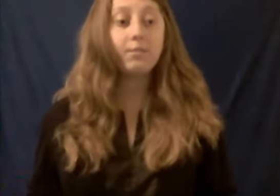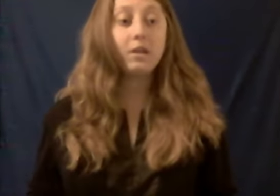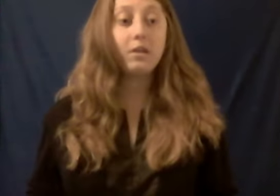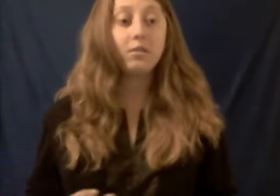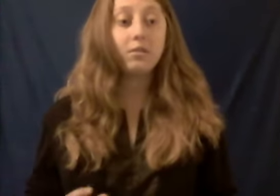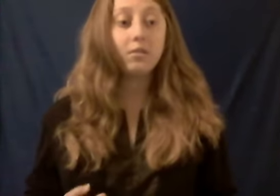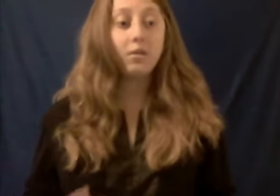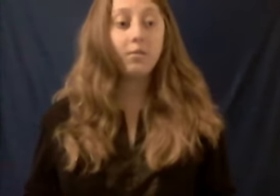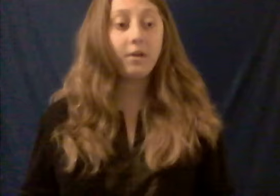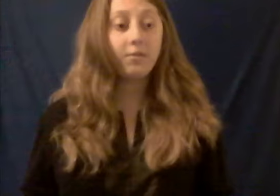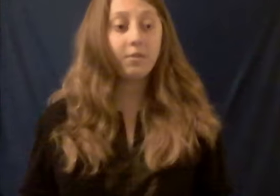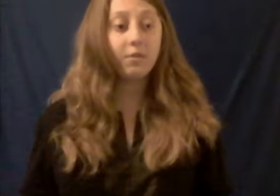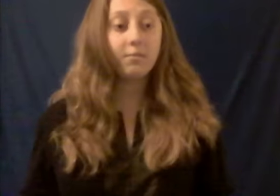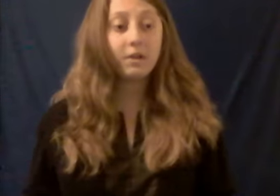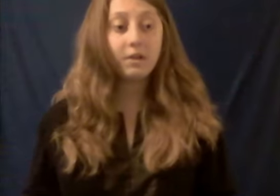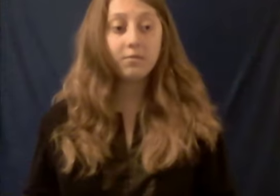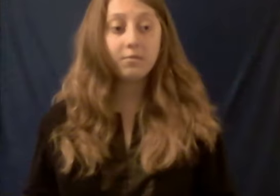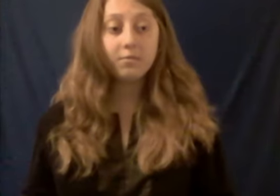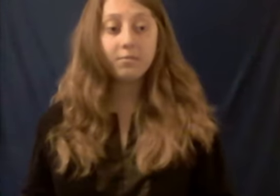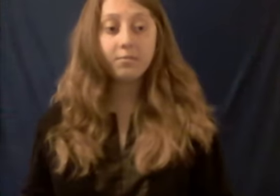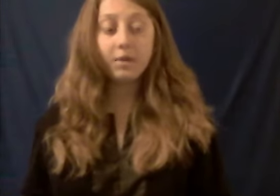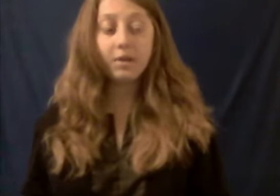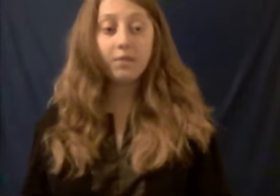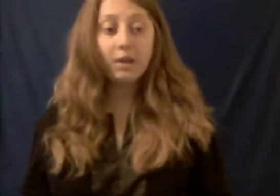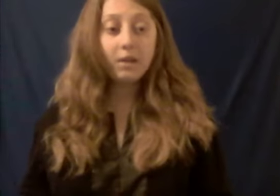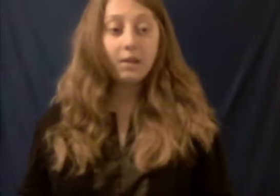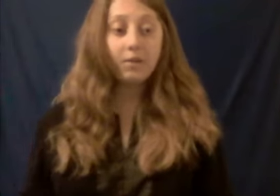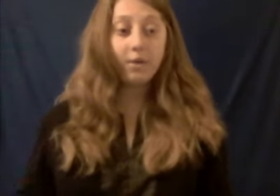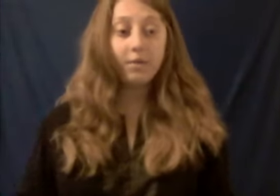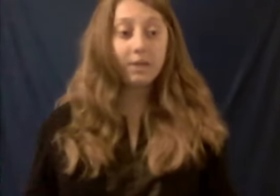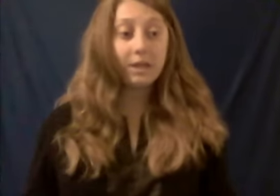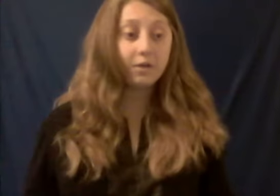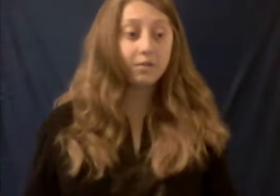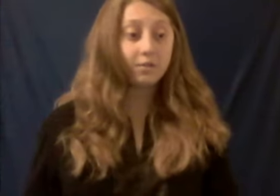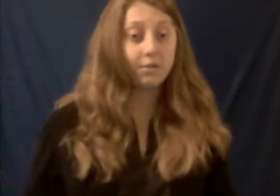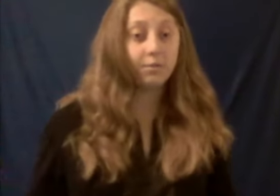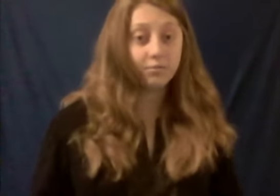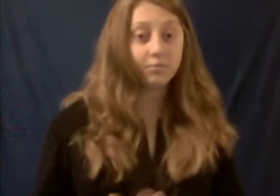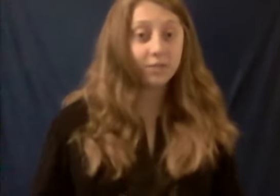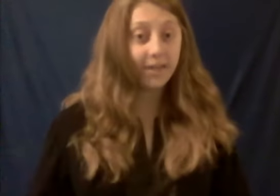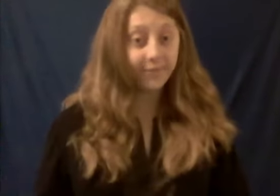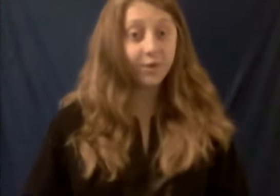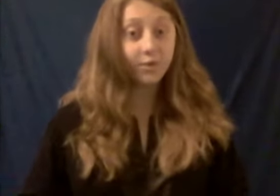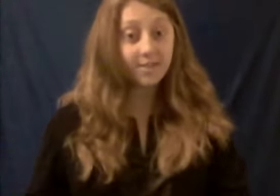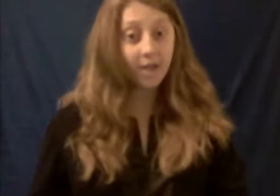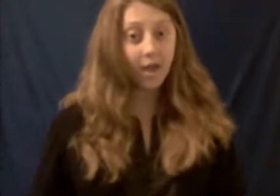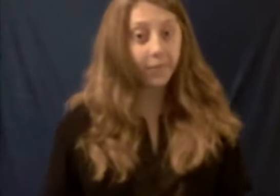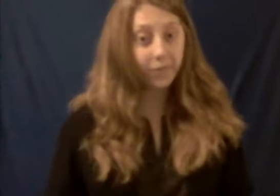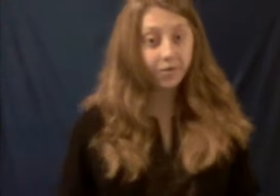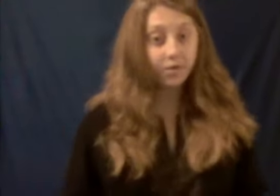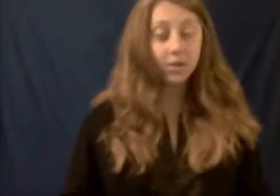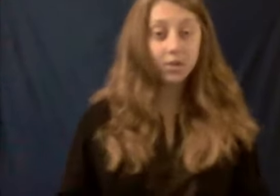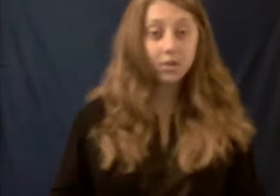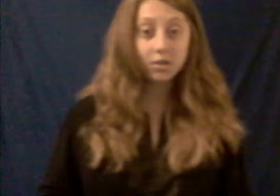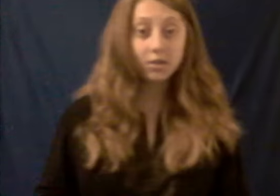be wise with our money. But that's why I'm here to get food stamps to